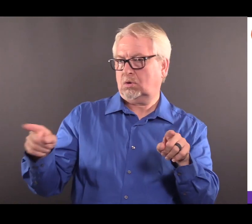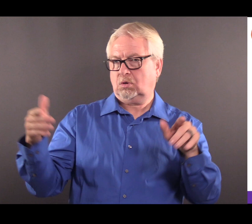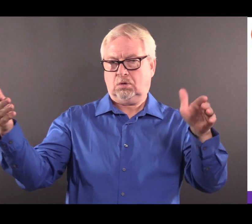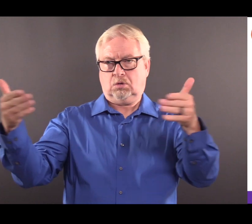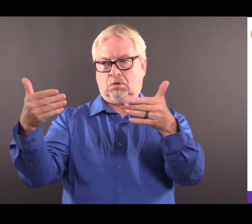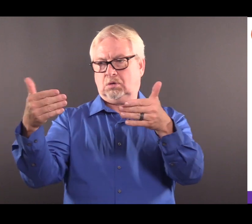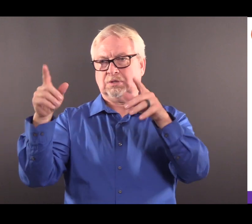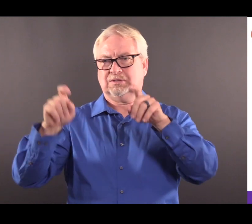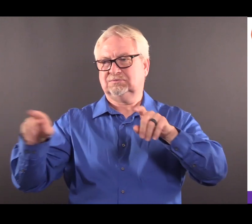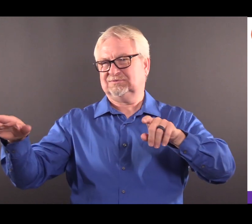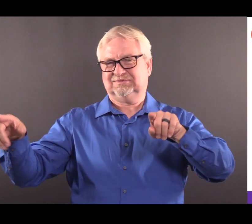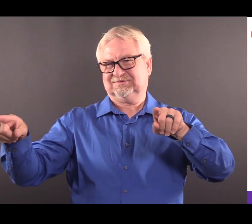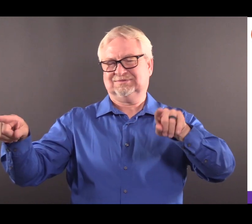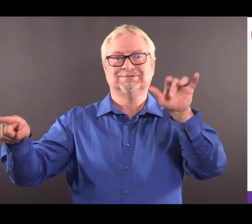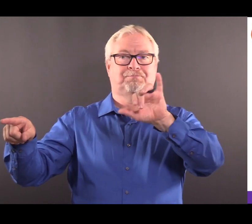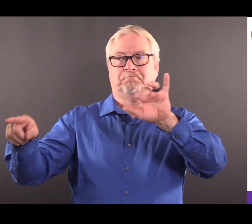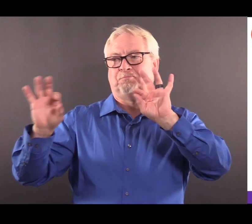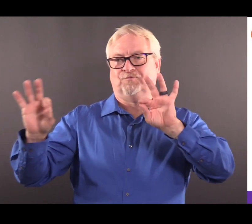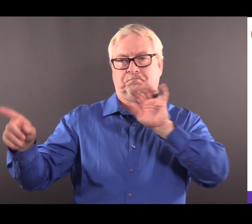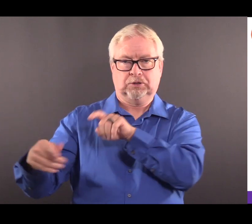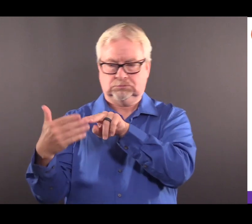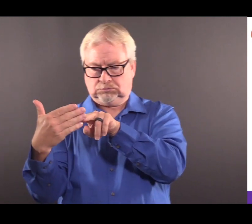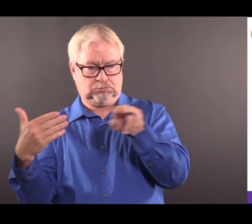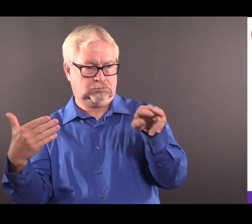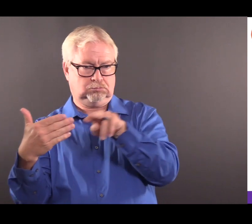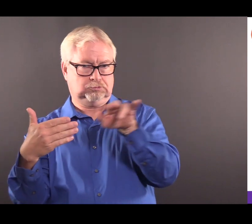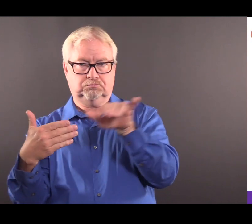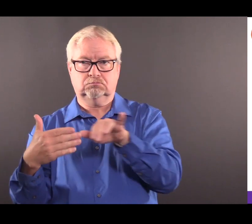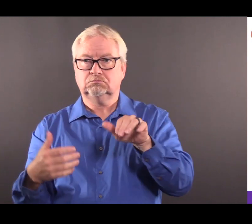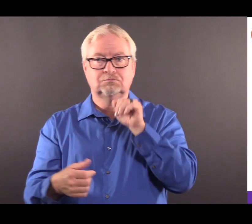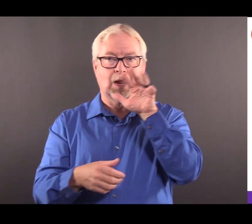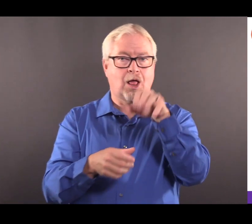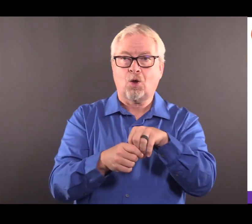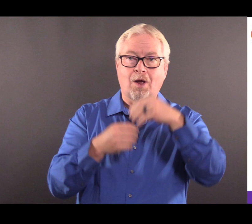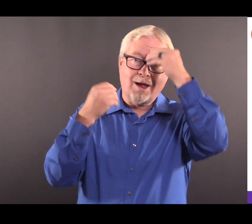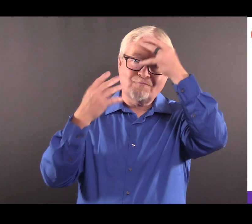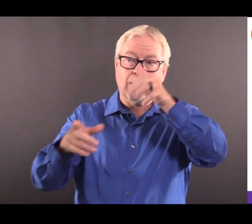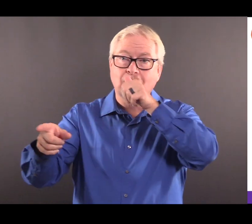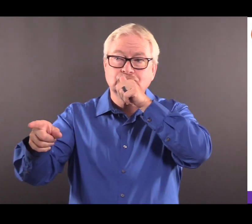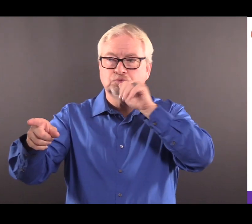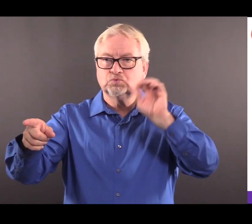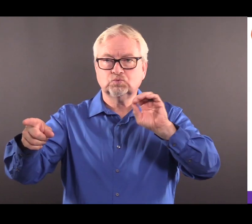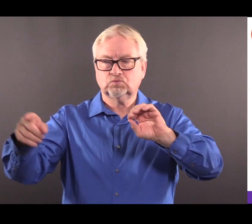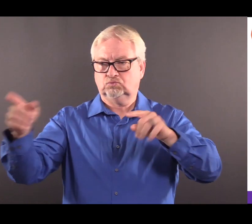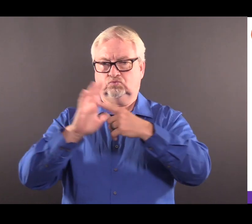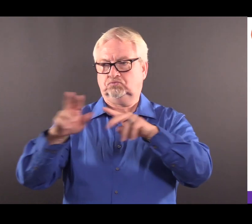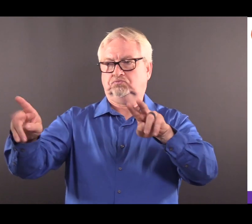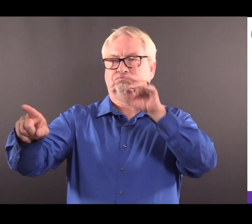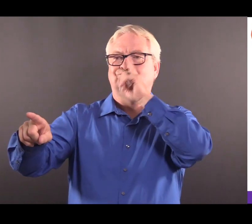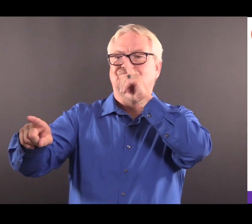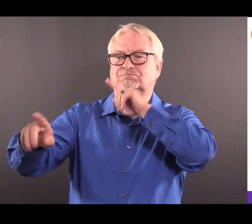test site that is identical to the VSP's database that does not include client